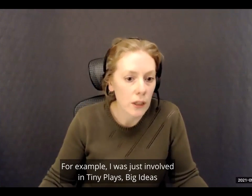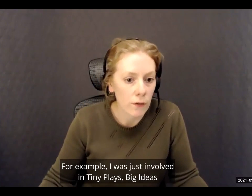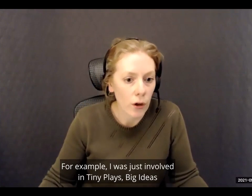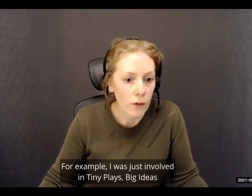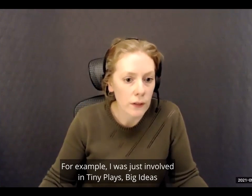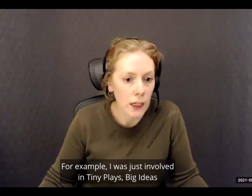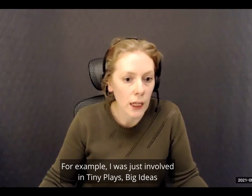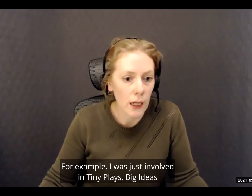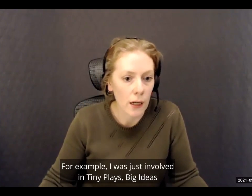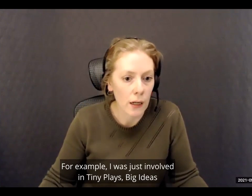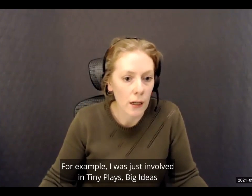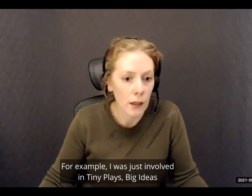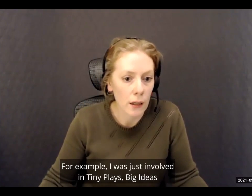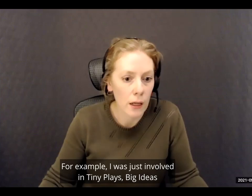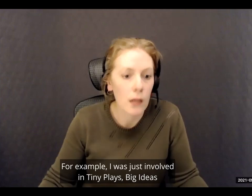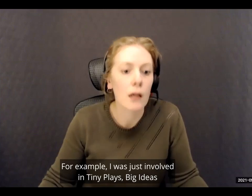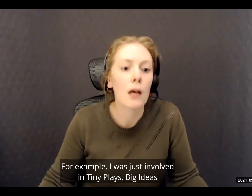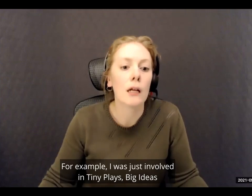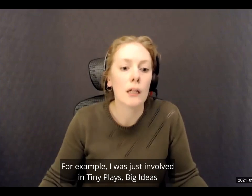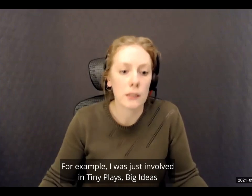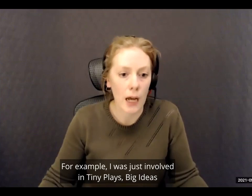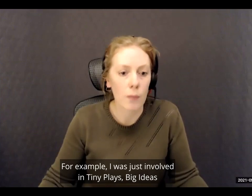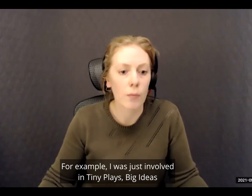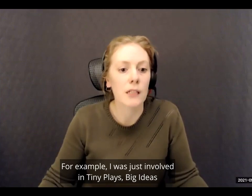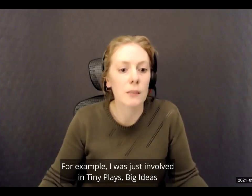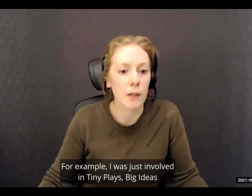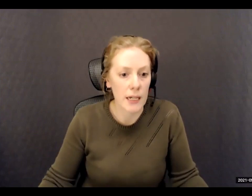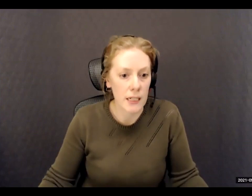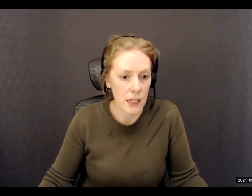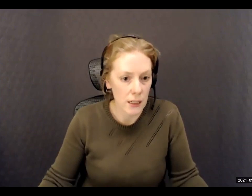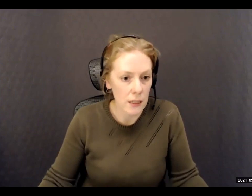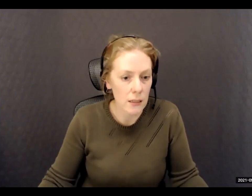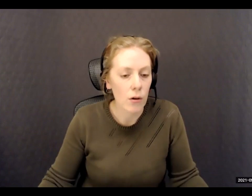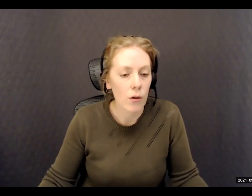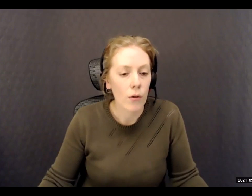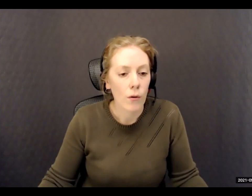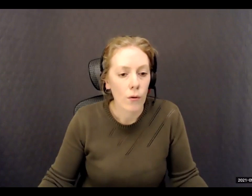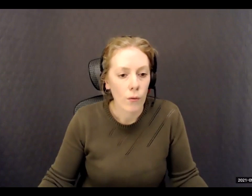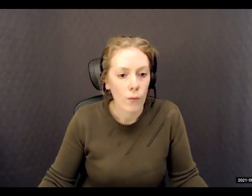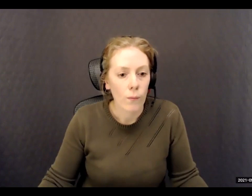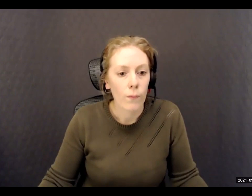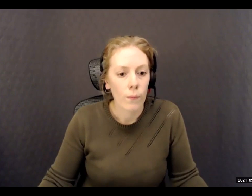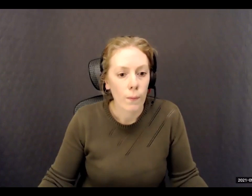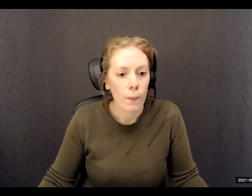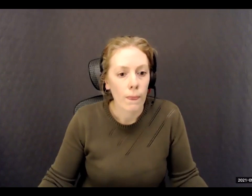was just involved in Tiny Plays Big Ideas,